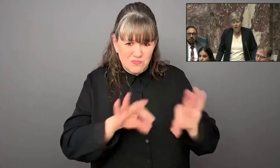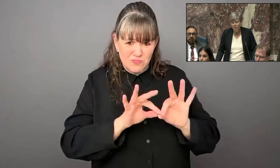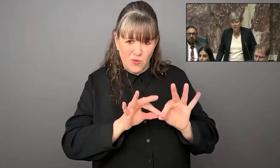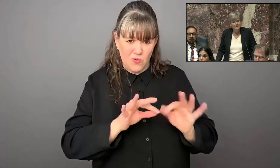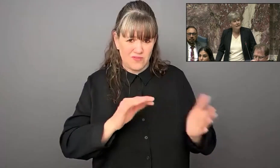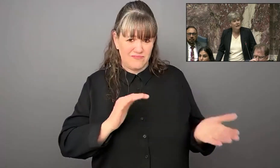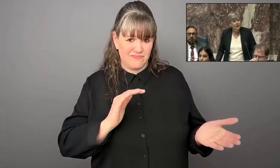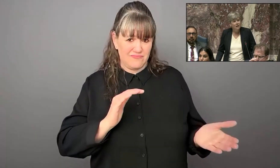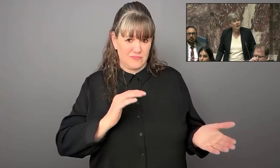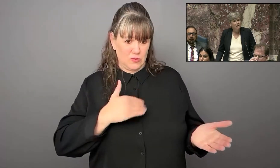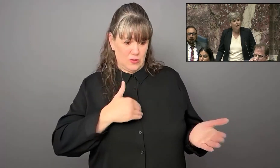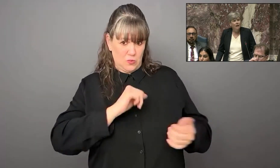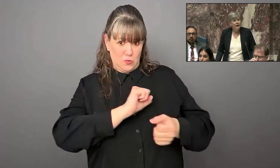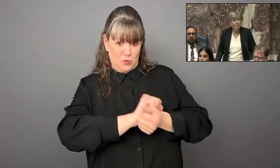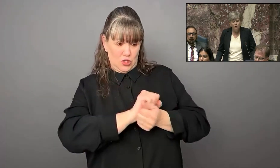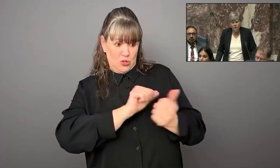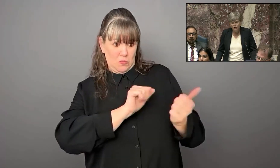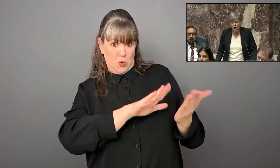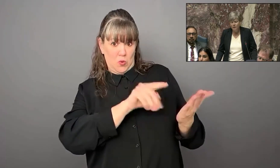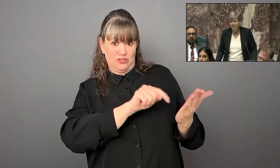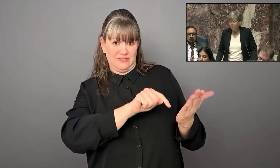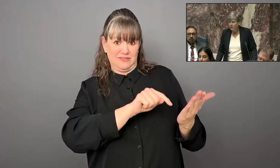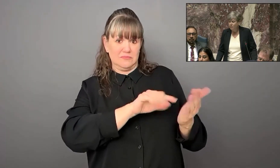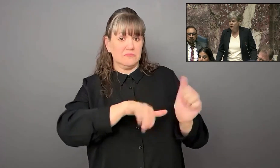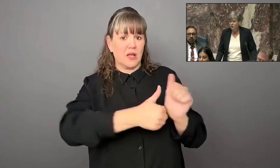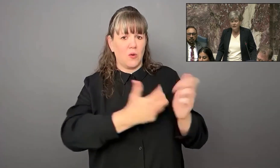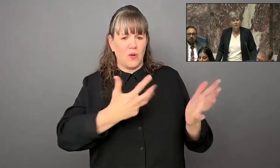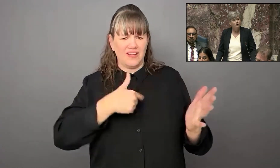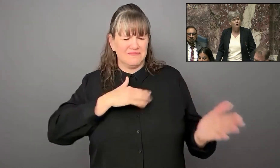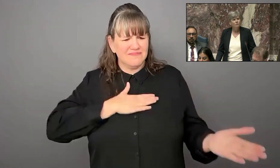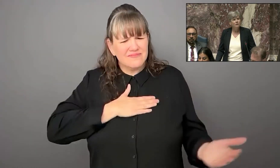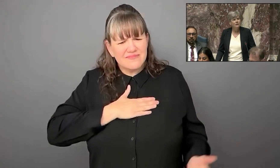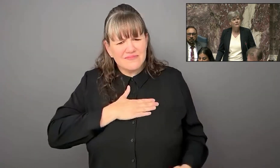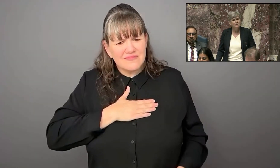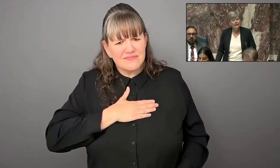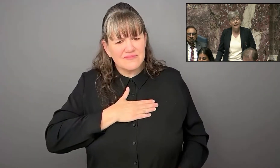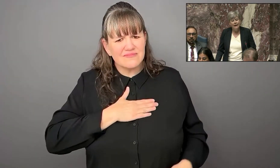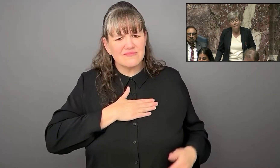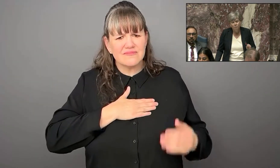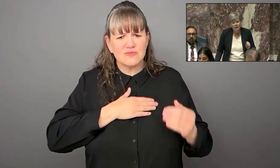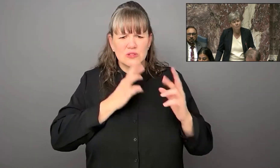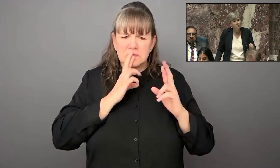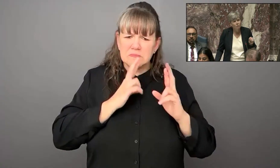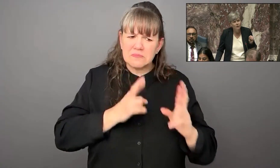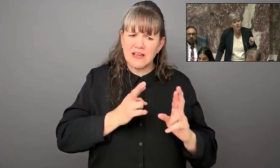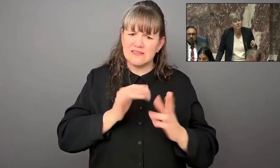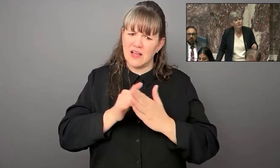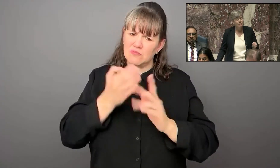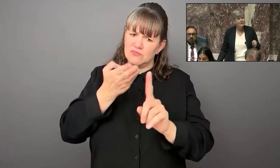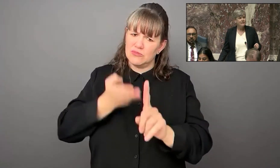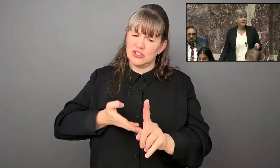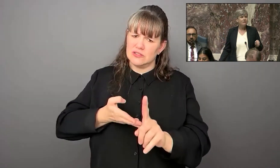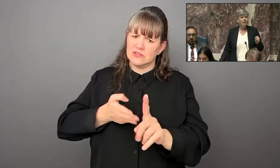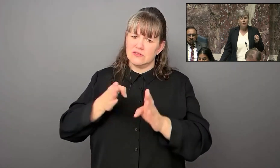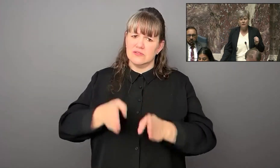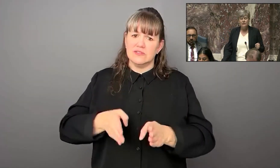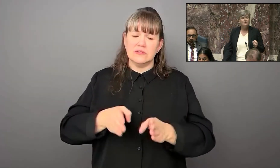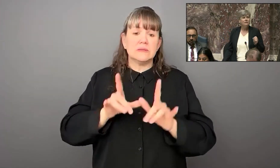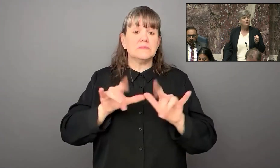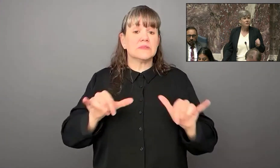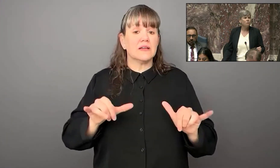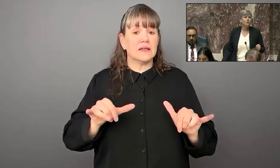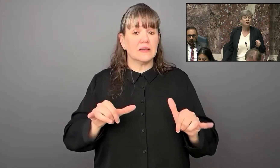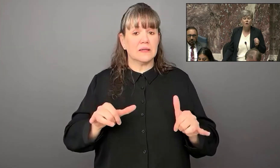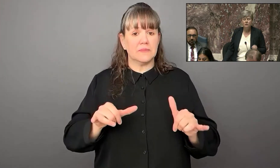and with dignity and with ensuring that people are safe in our communities and that people who are experiencing